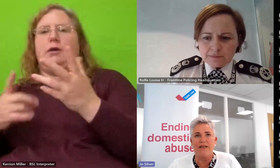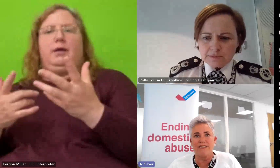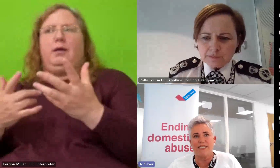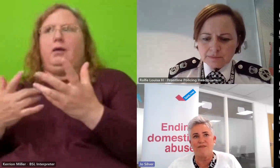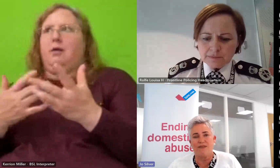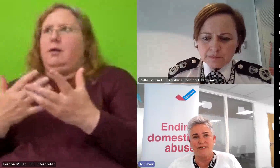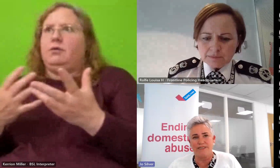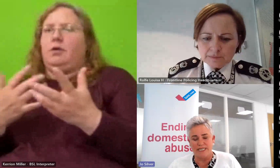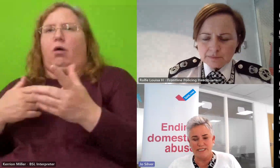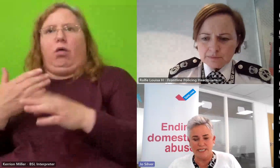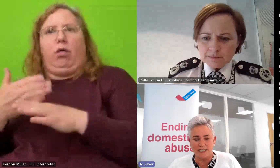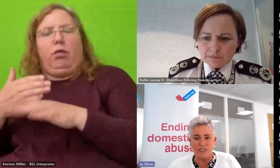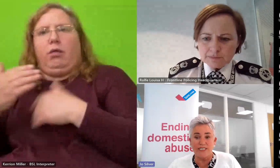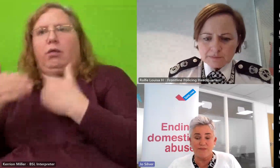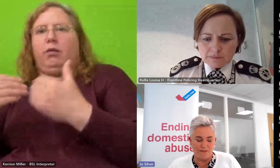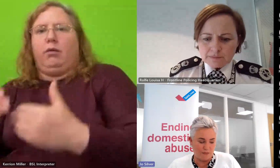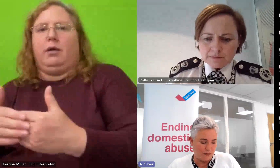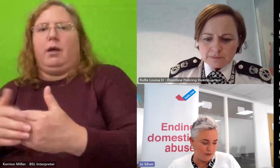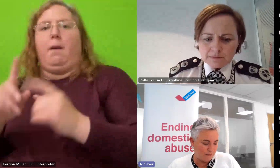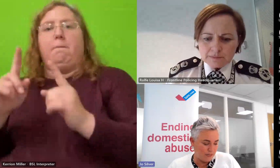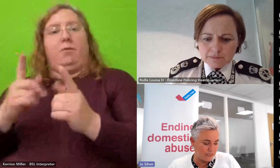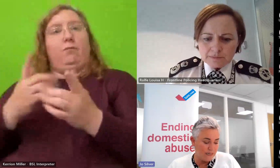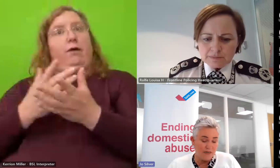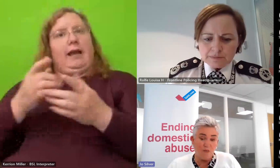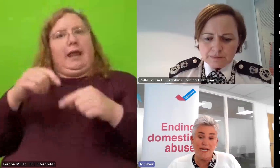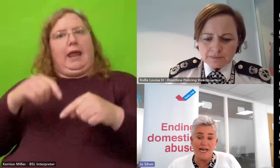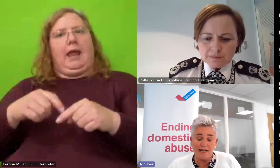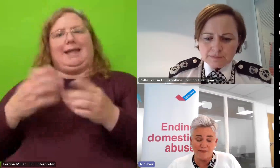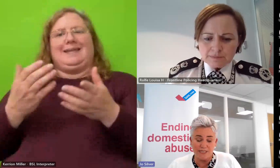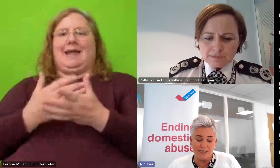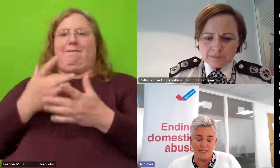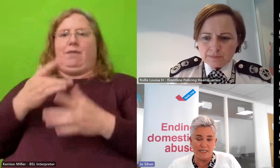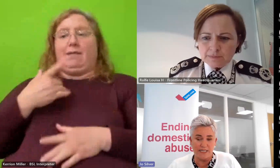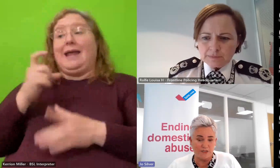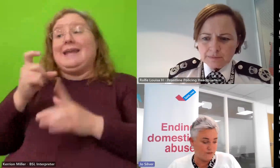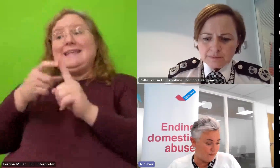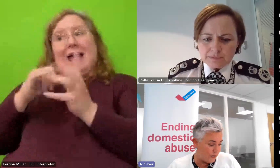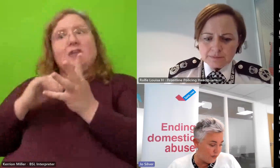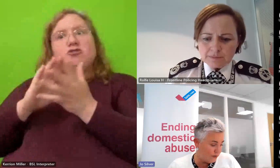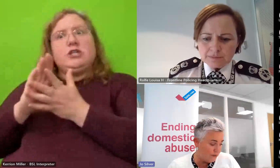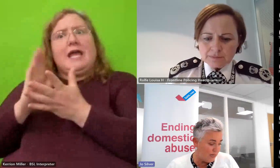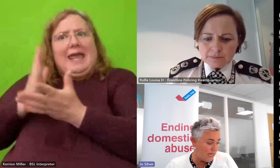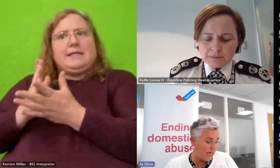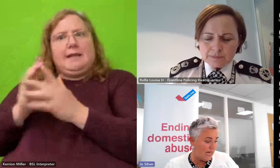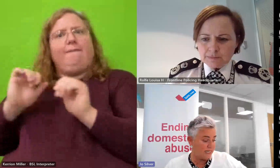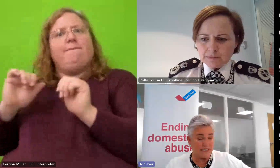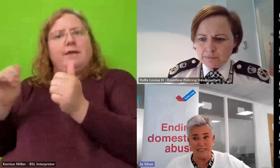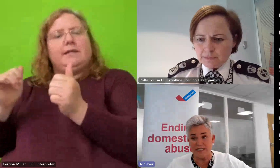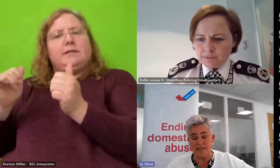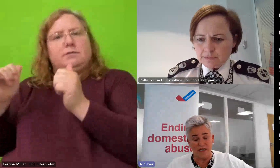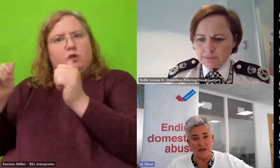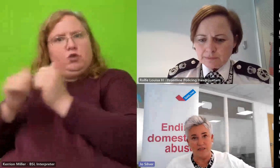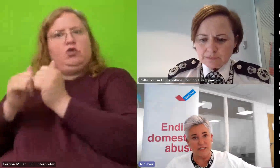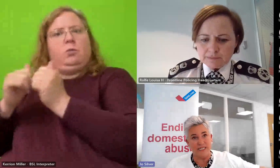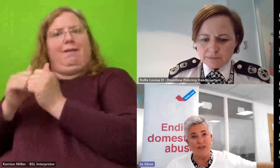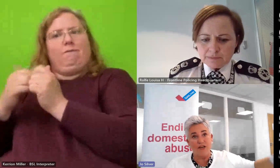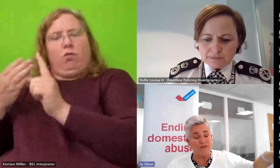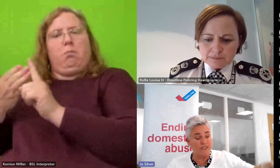are very clear at Safe Lives is Dash is fit for purpose. We have done an initial review,